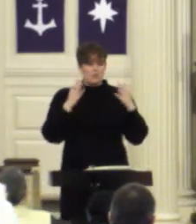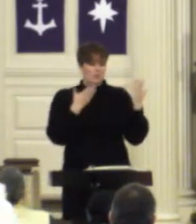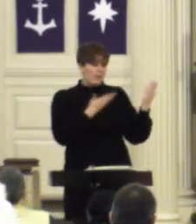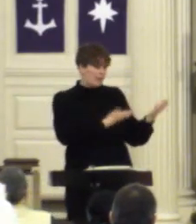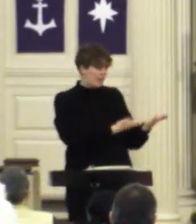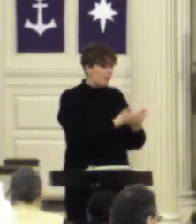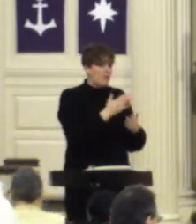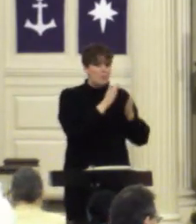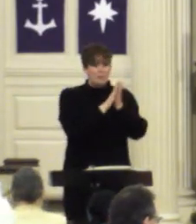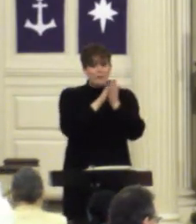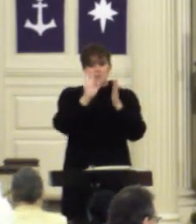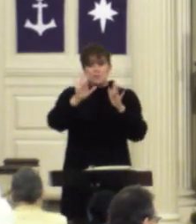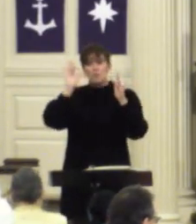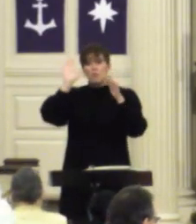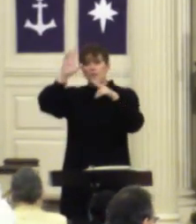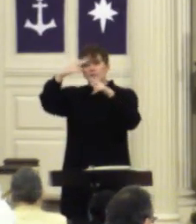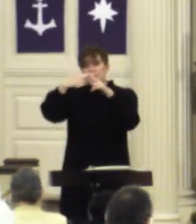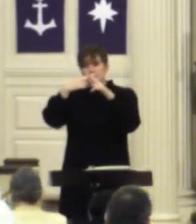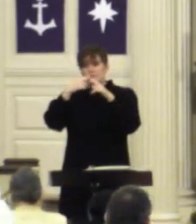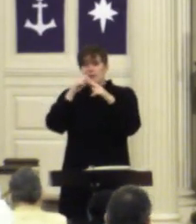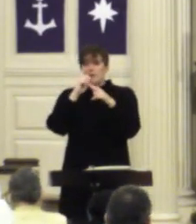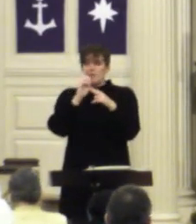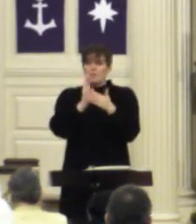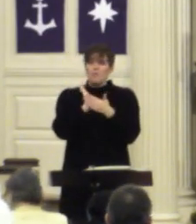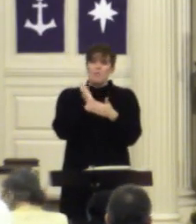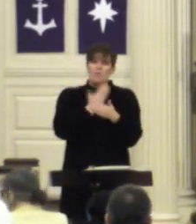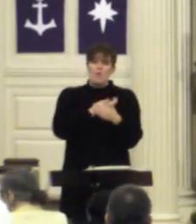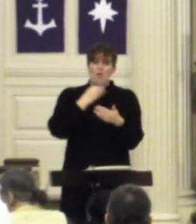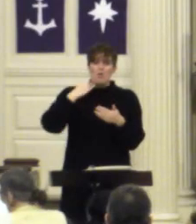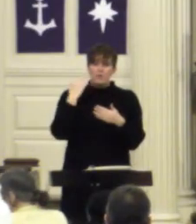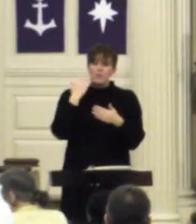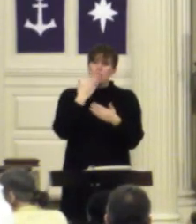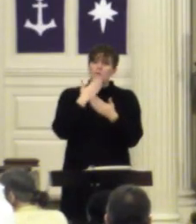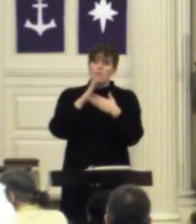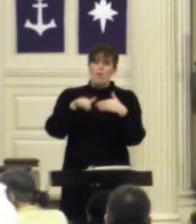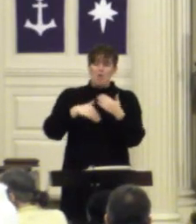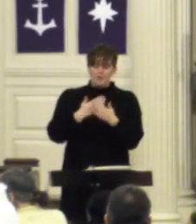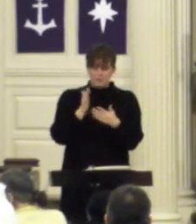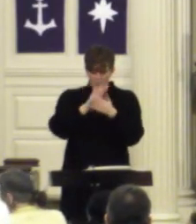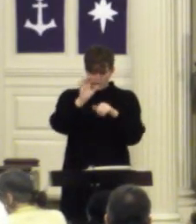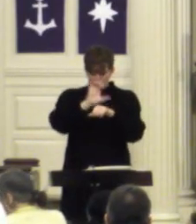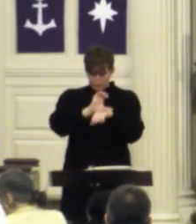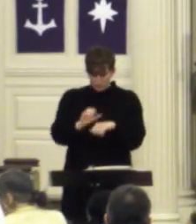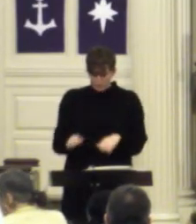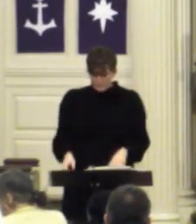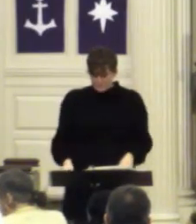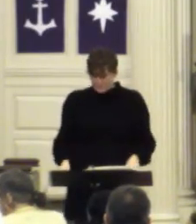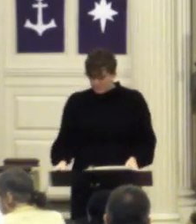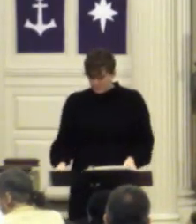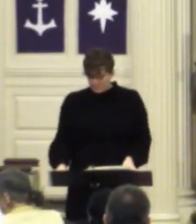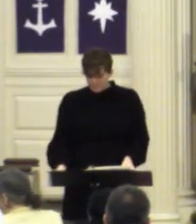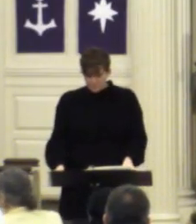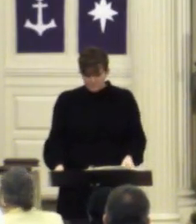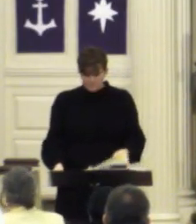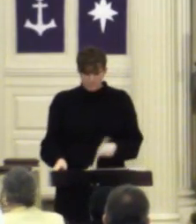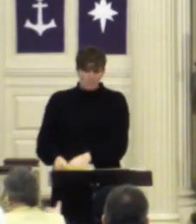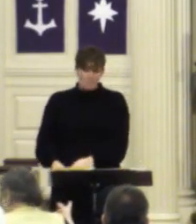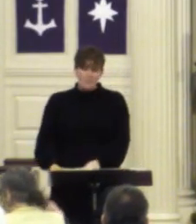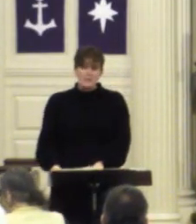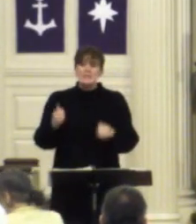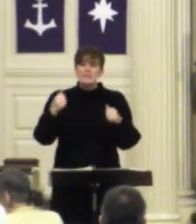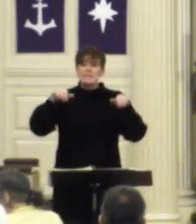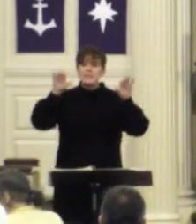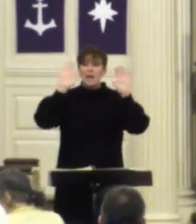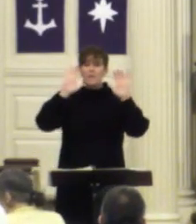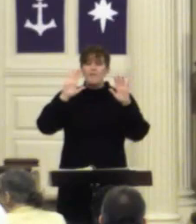your hands, for the praise and glory of his name, for our good and the good of all his holy church. May the